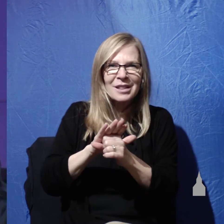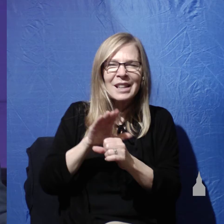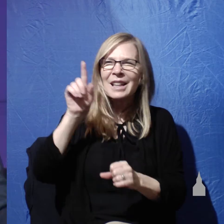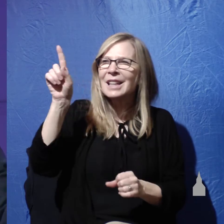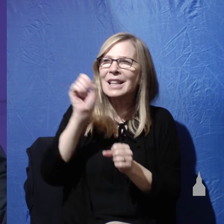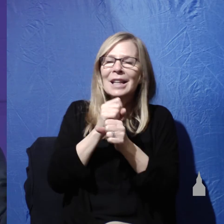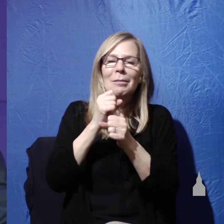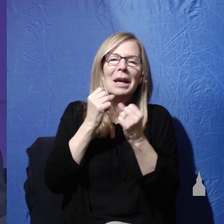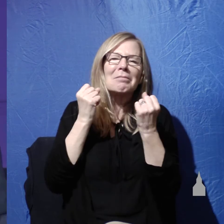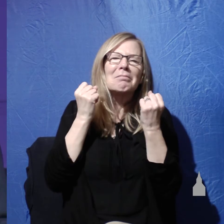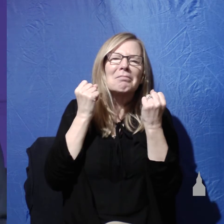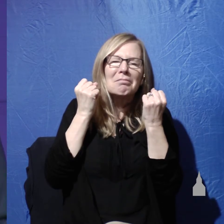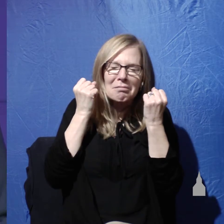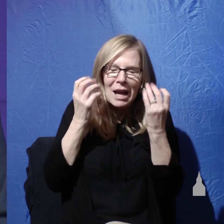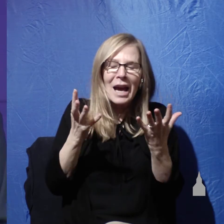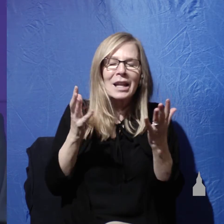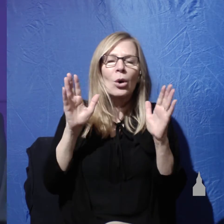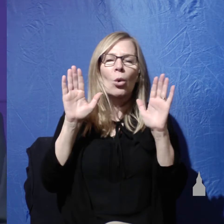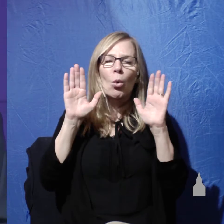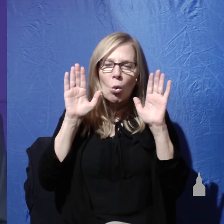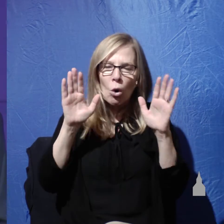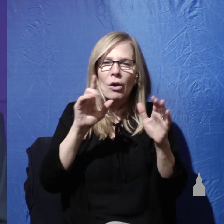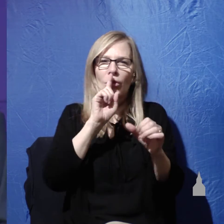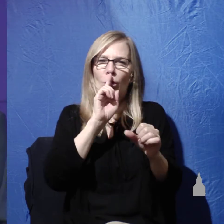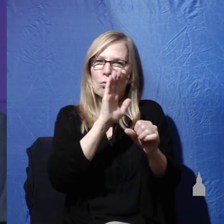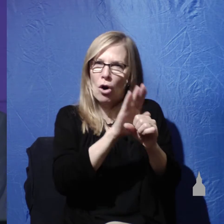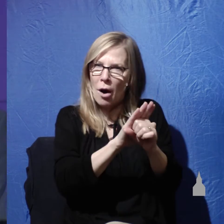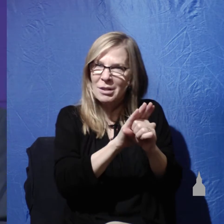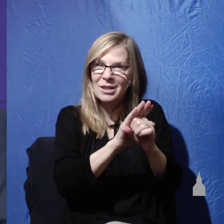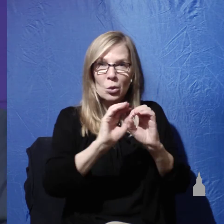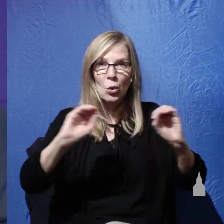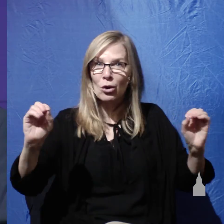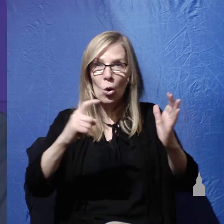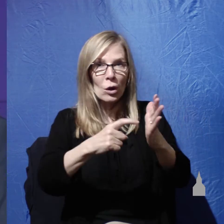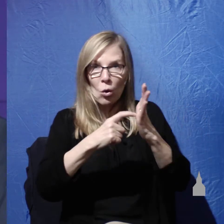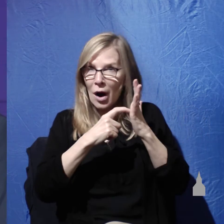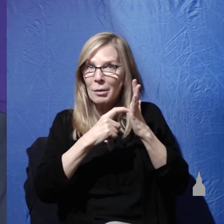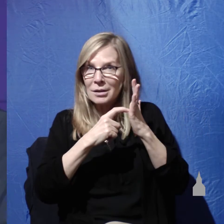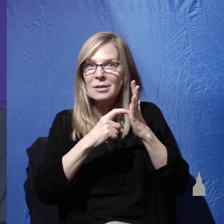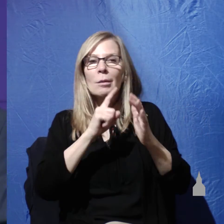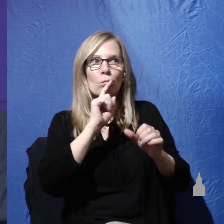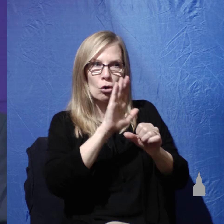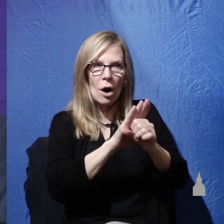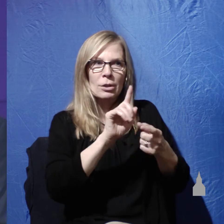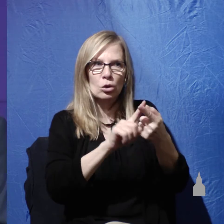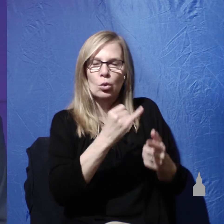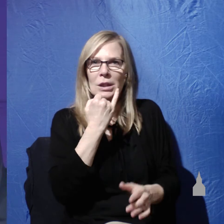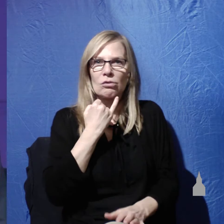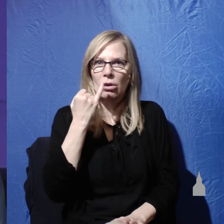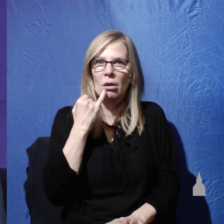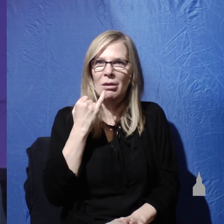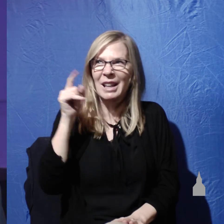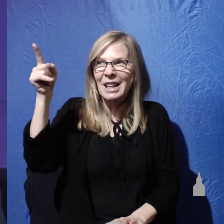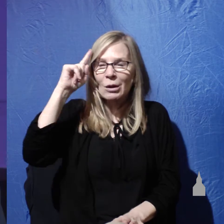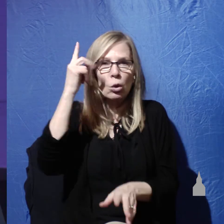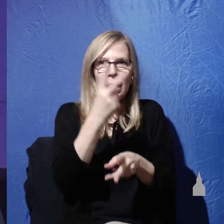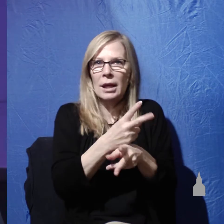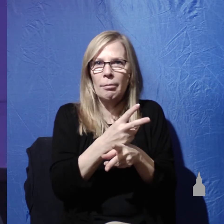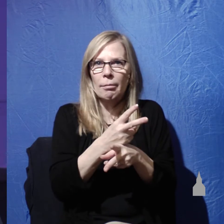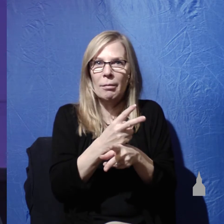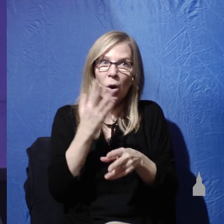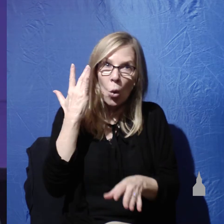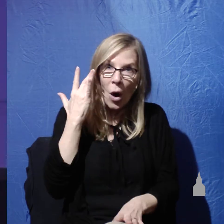wonderful, unconditional promises to Israel, which he will keep. Why? Because he's faithful. That's